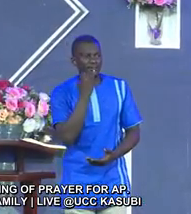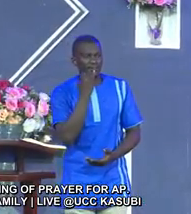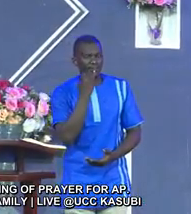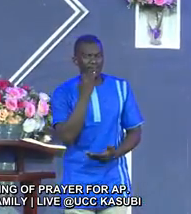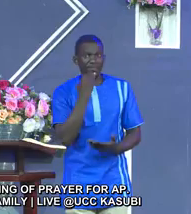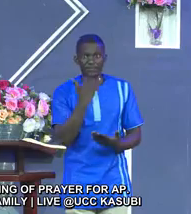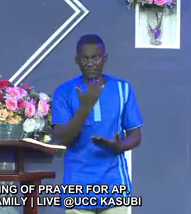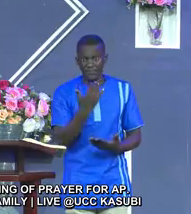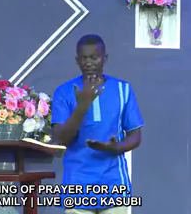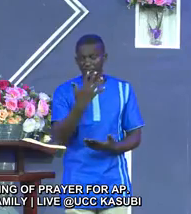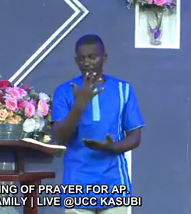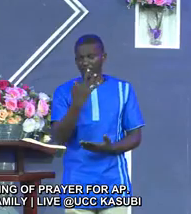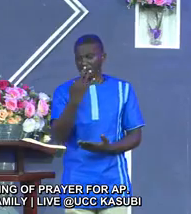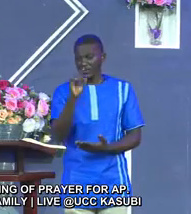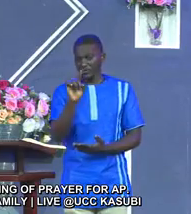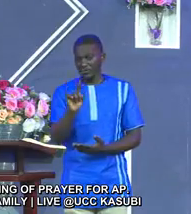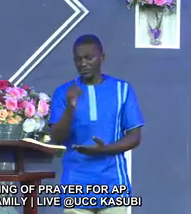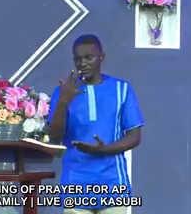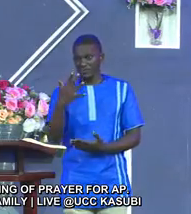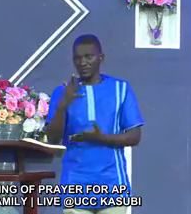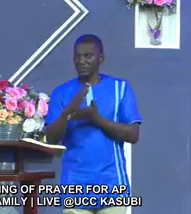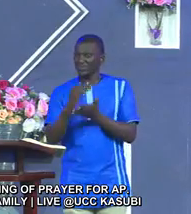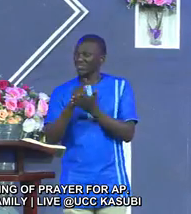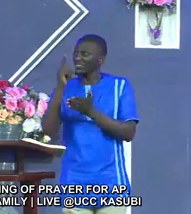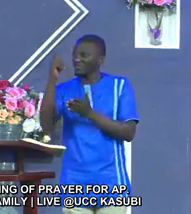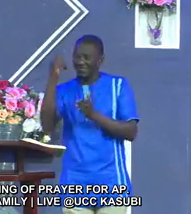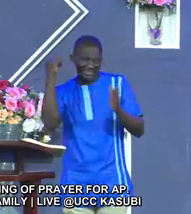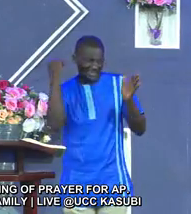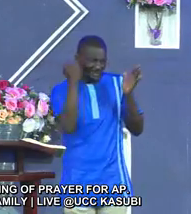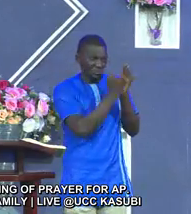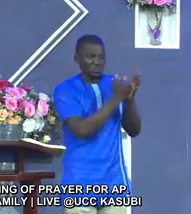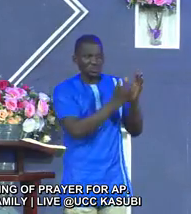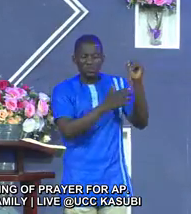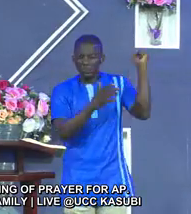For He was wounded for our transgressions.